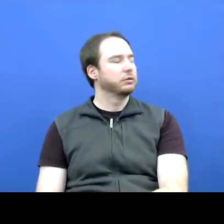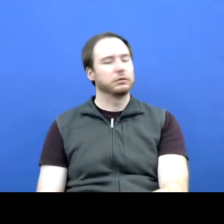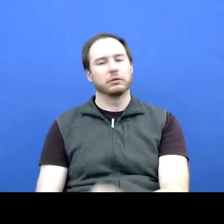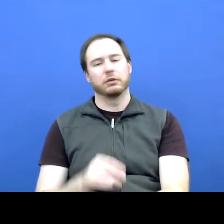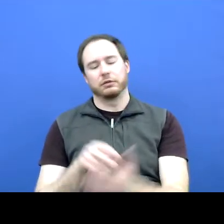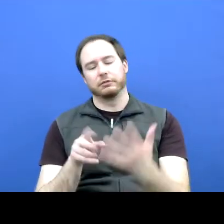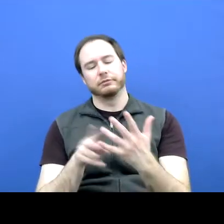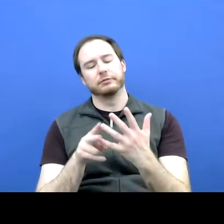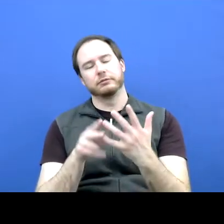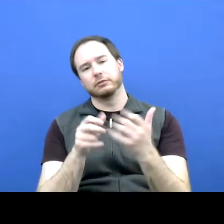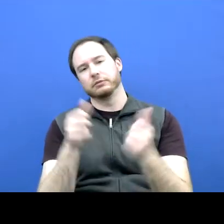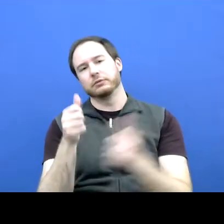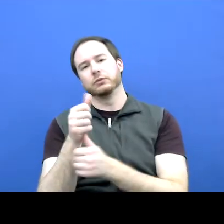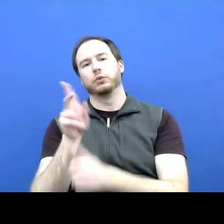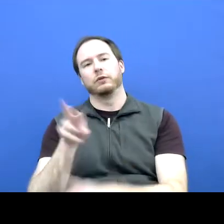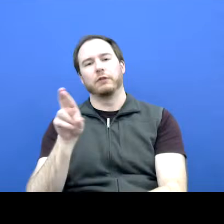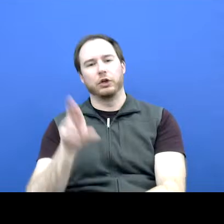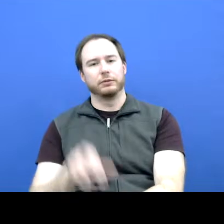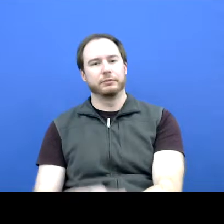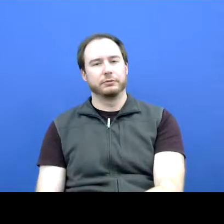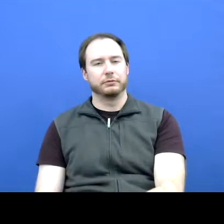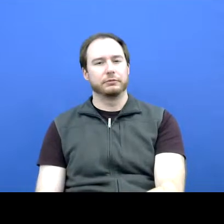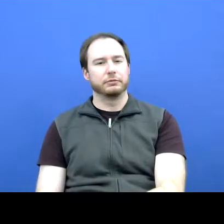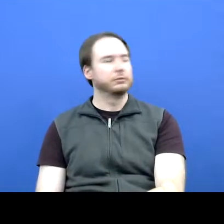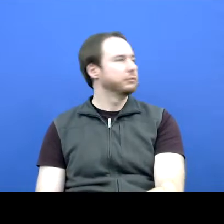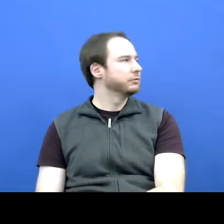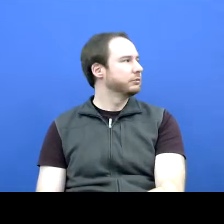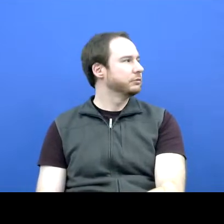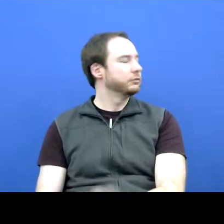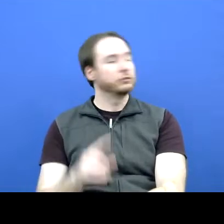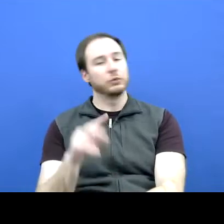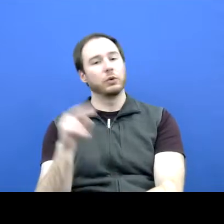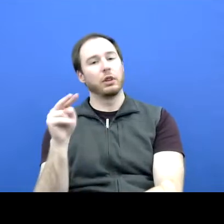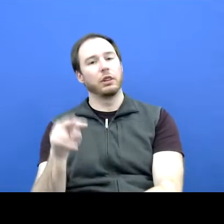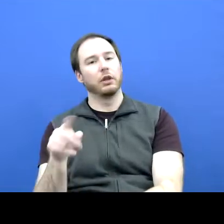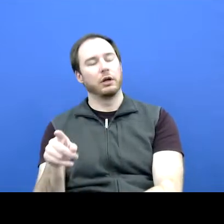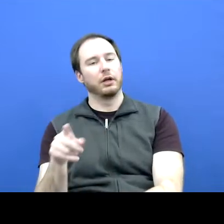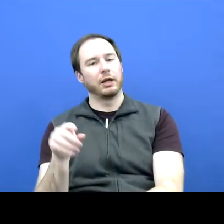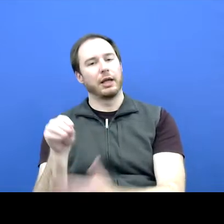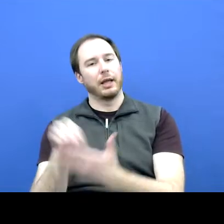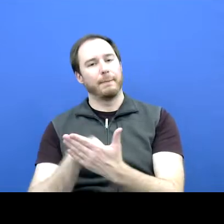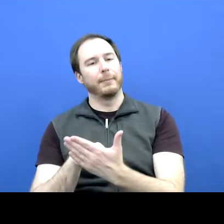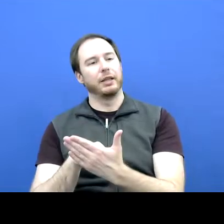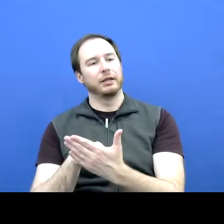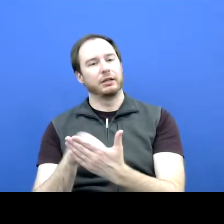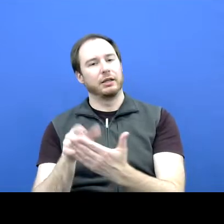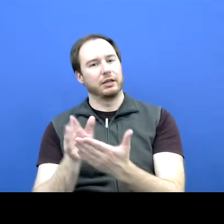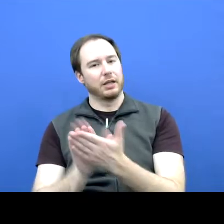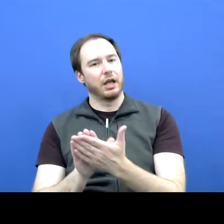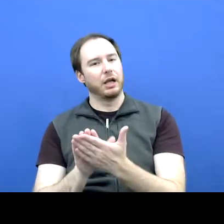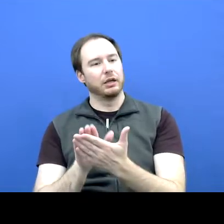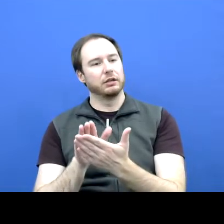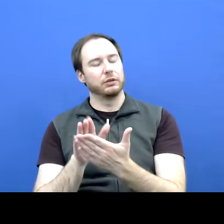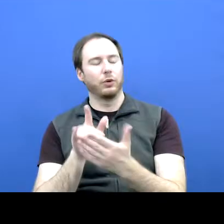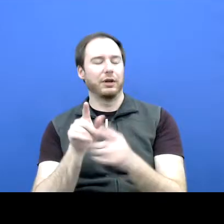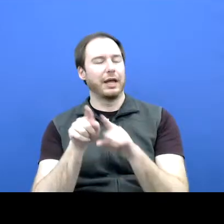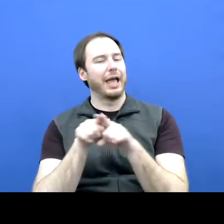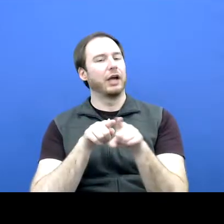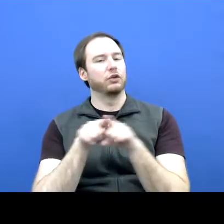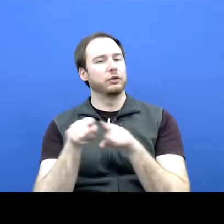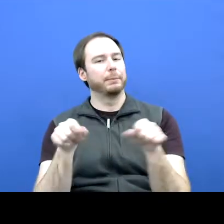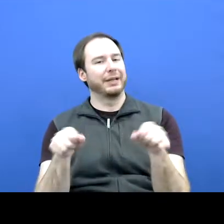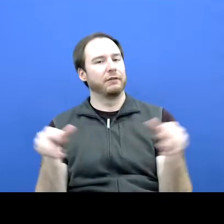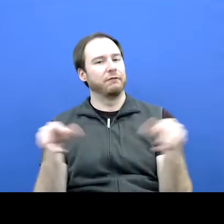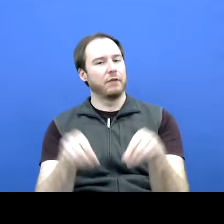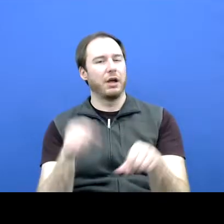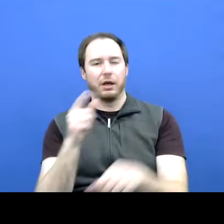two was U of R. Okay. That's why if you look in the application, it asterisks those as potentially being